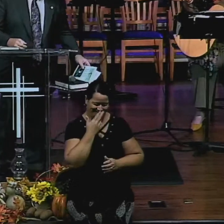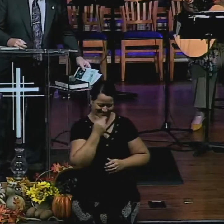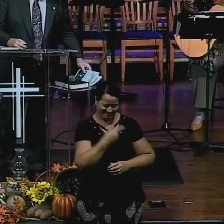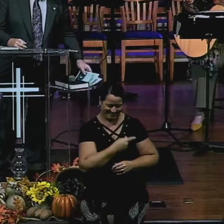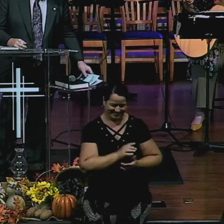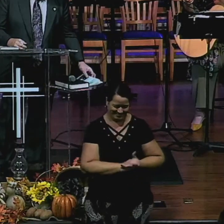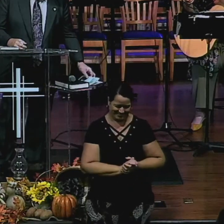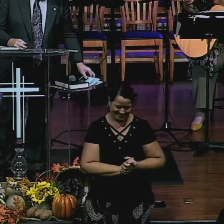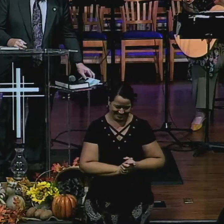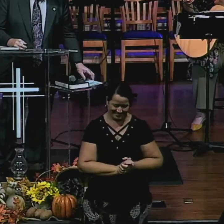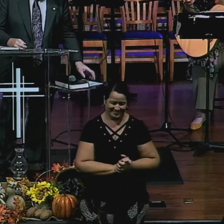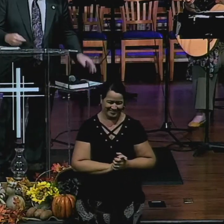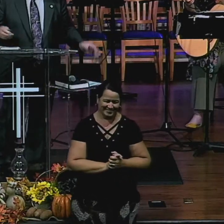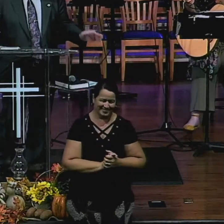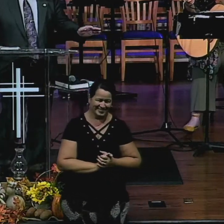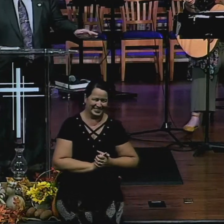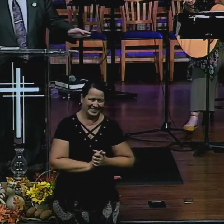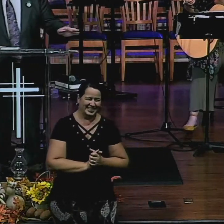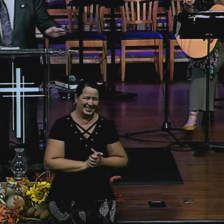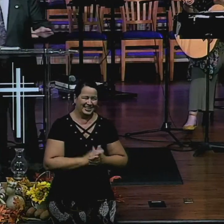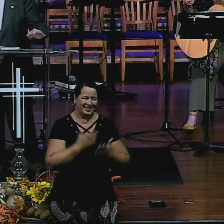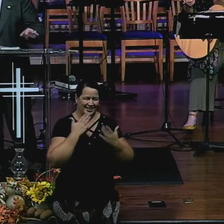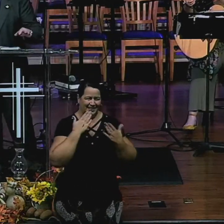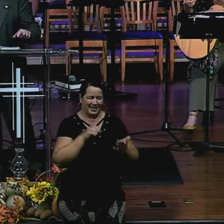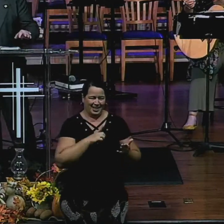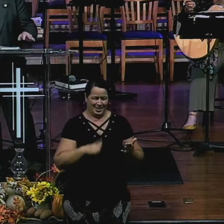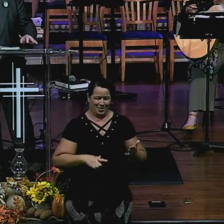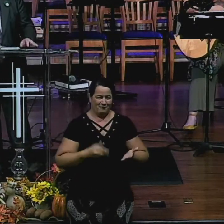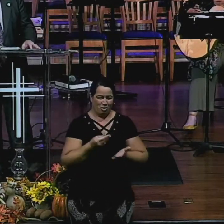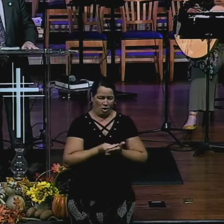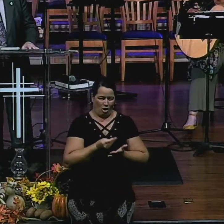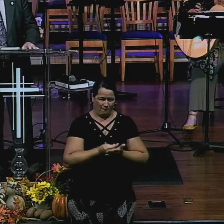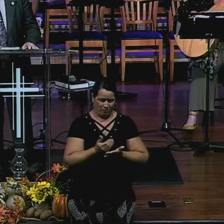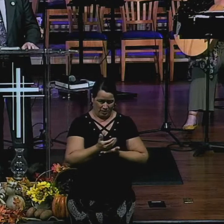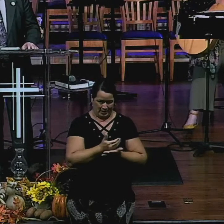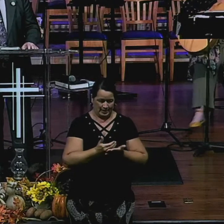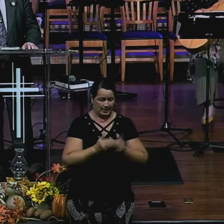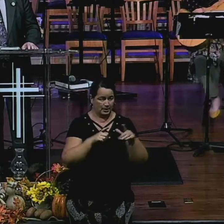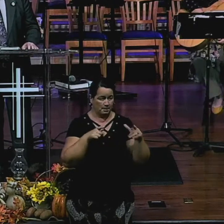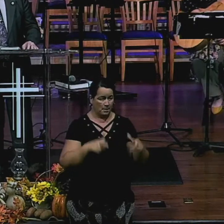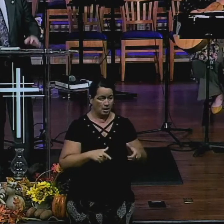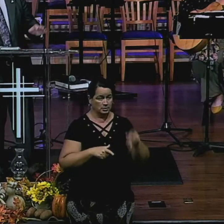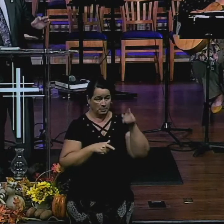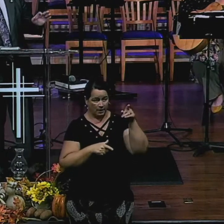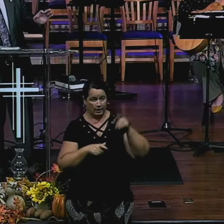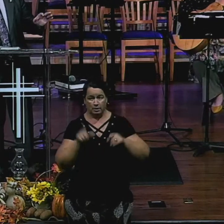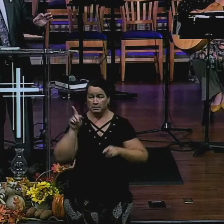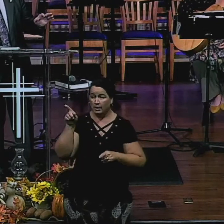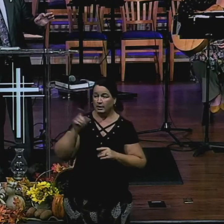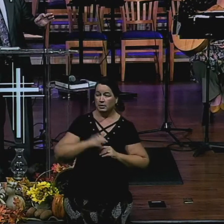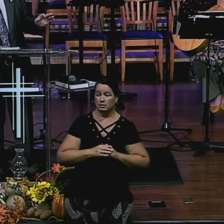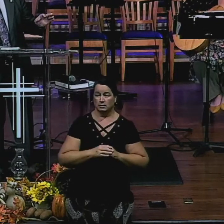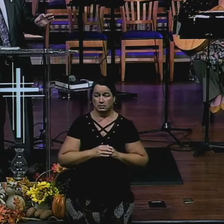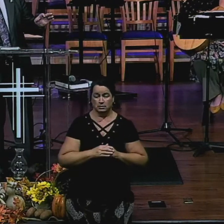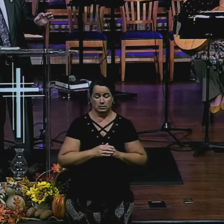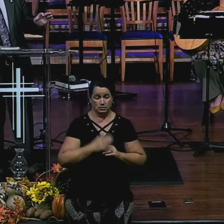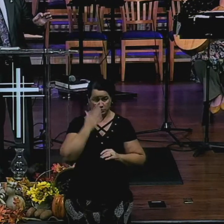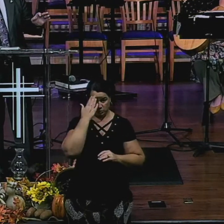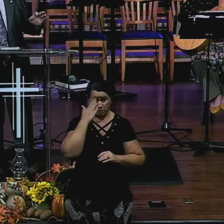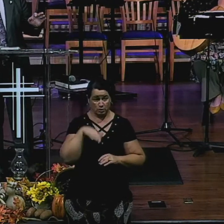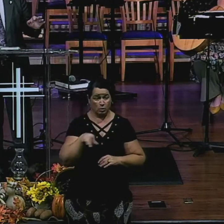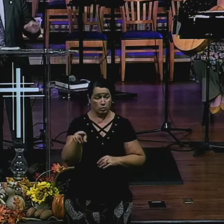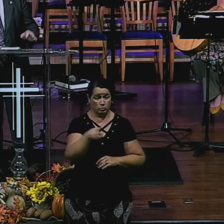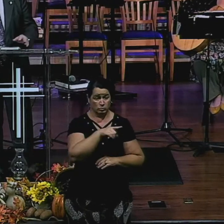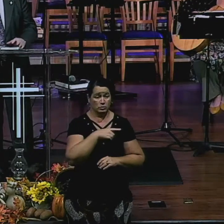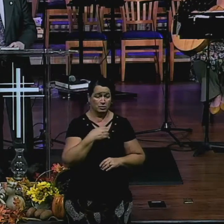thanking God for the offering, which we won't actually do, but the boxes are there. We also know that you have needs. We also